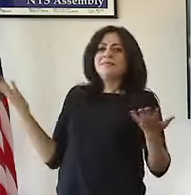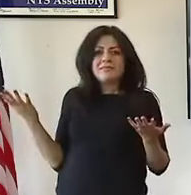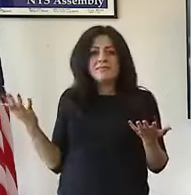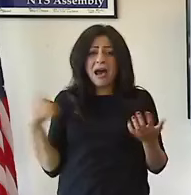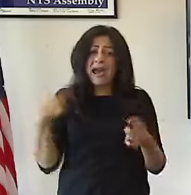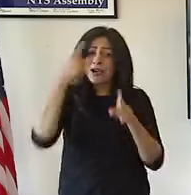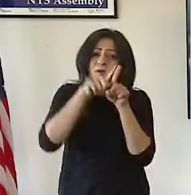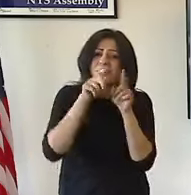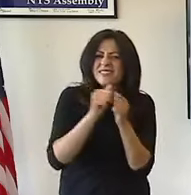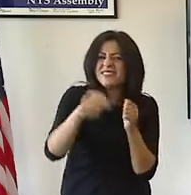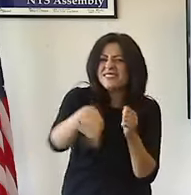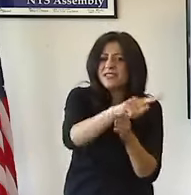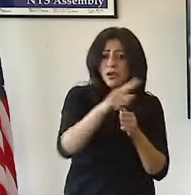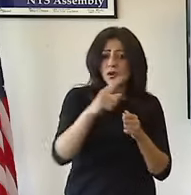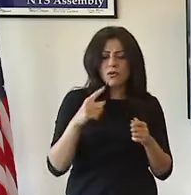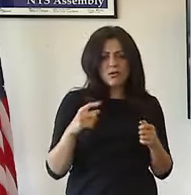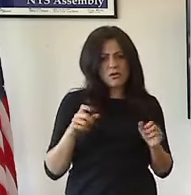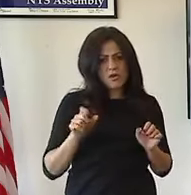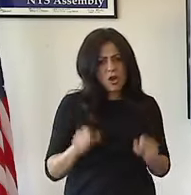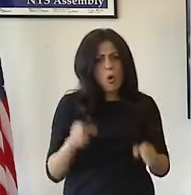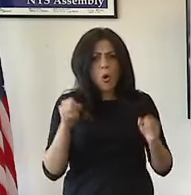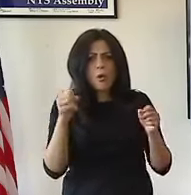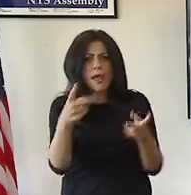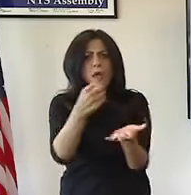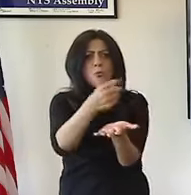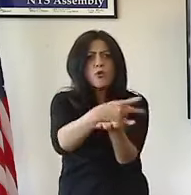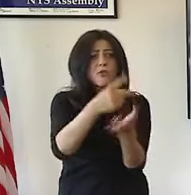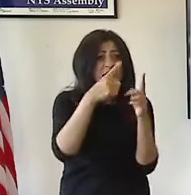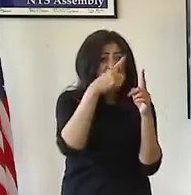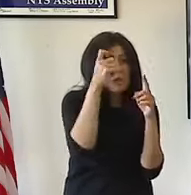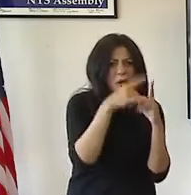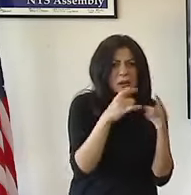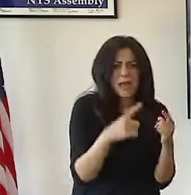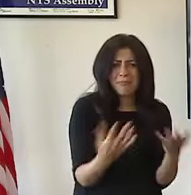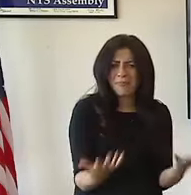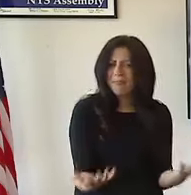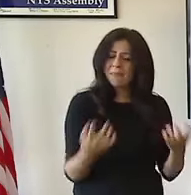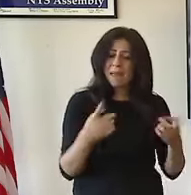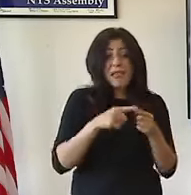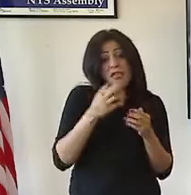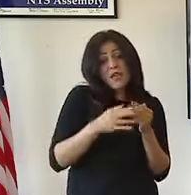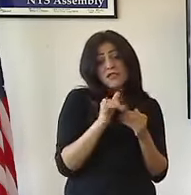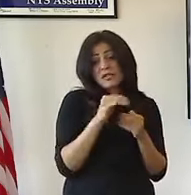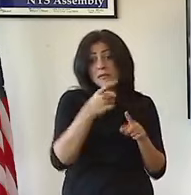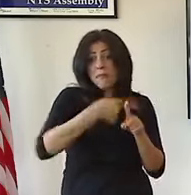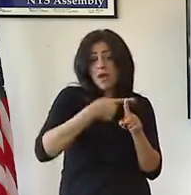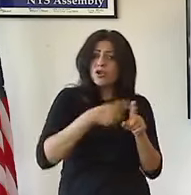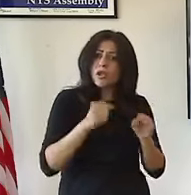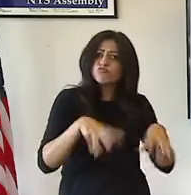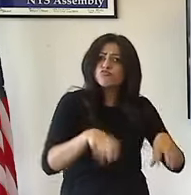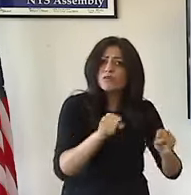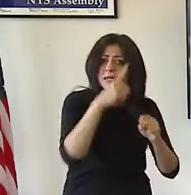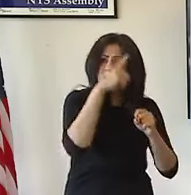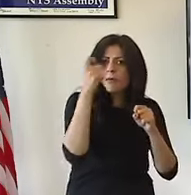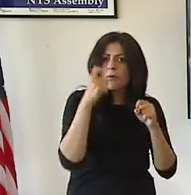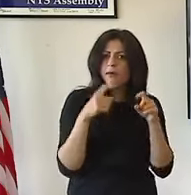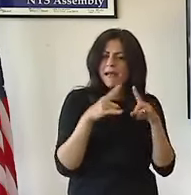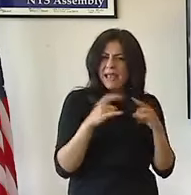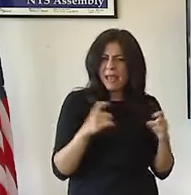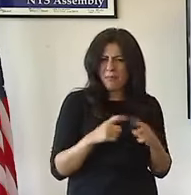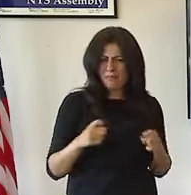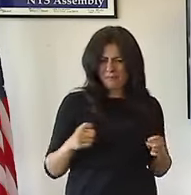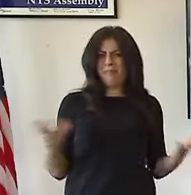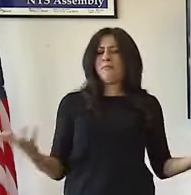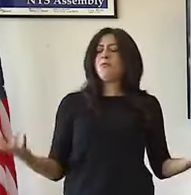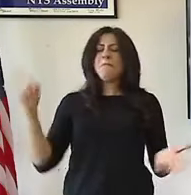it's okay to establish summer camps and to say at the end of this month you can have summer camps, then it is right